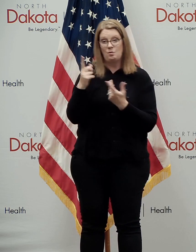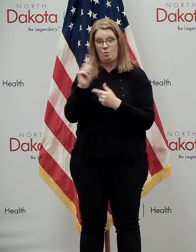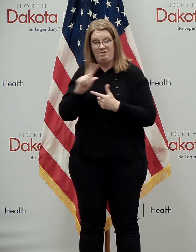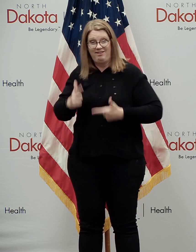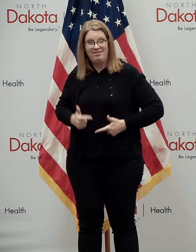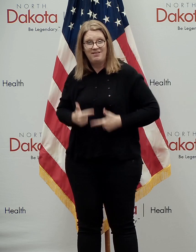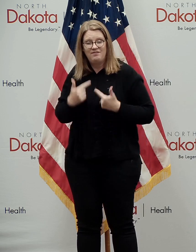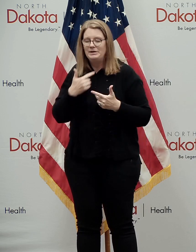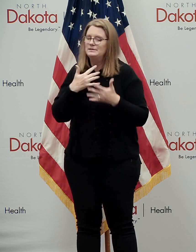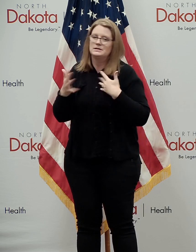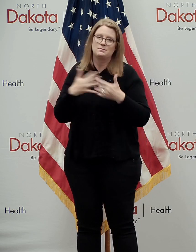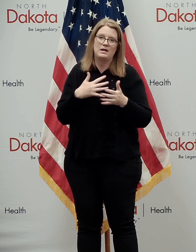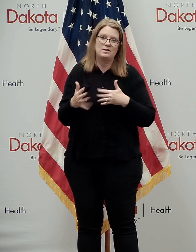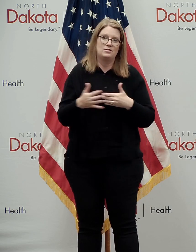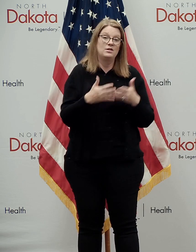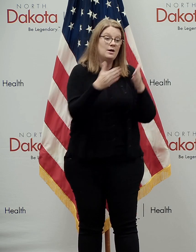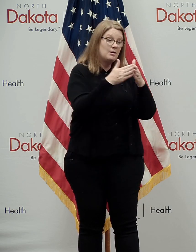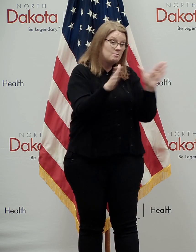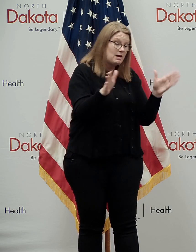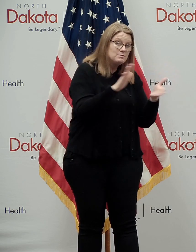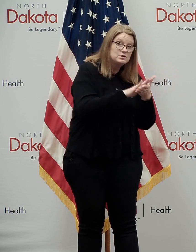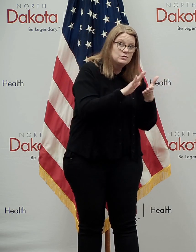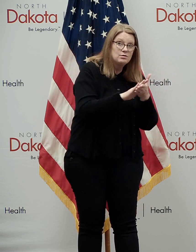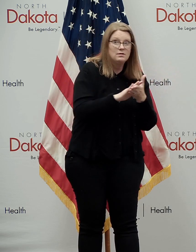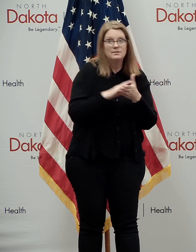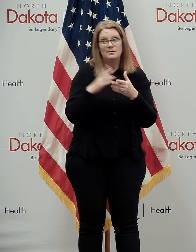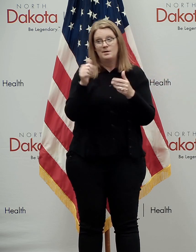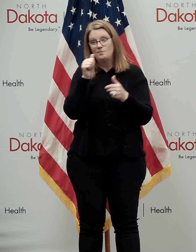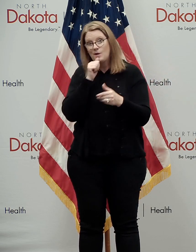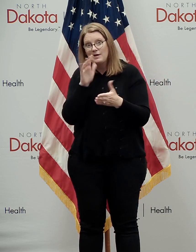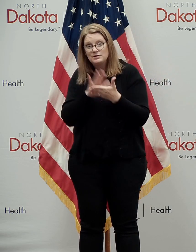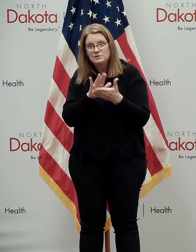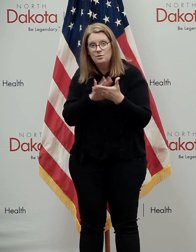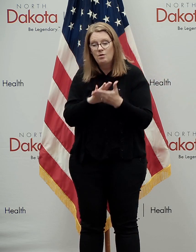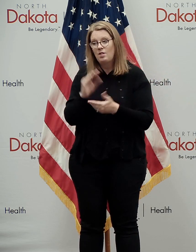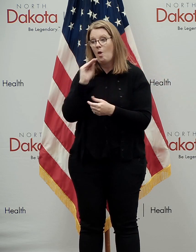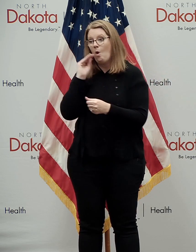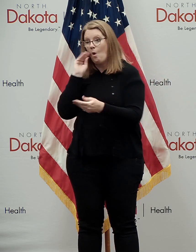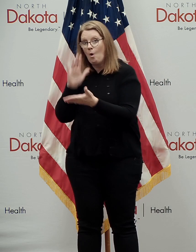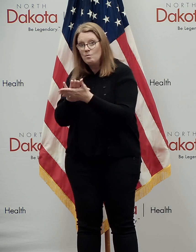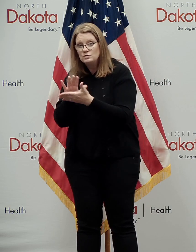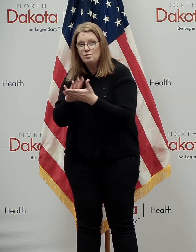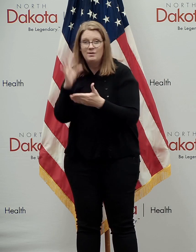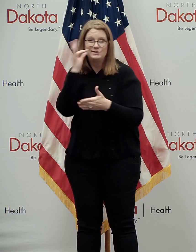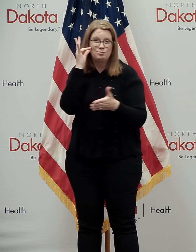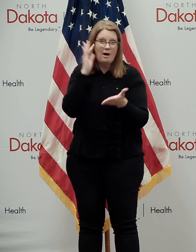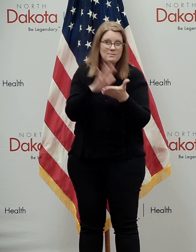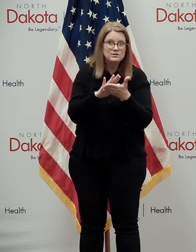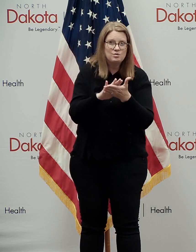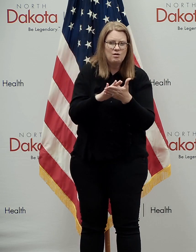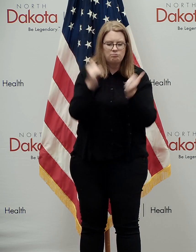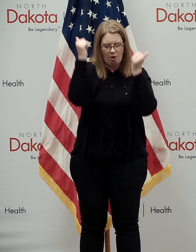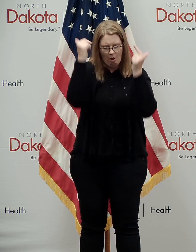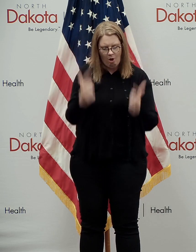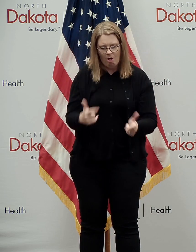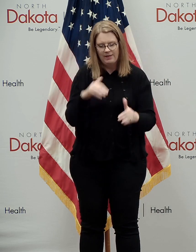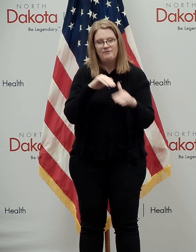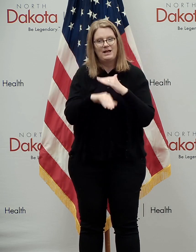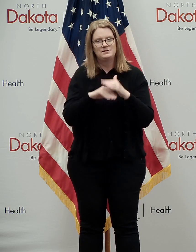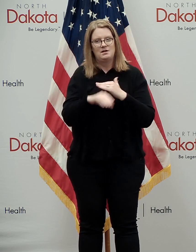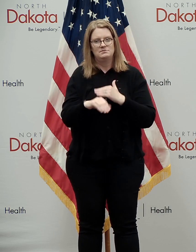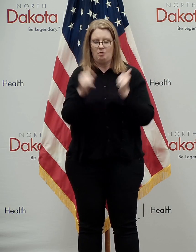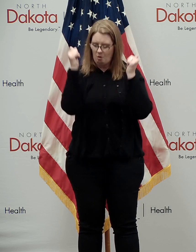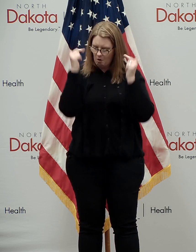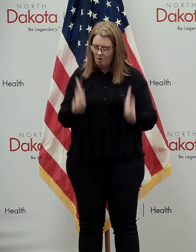Public school, private school, tribal school, and homeschool students will have access to North Dakota Exact